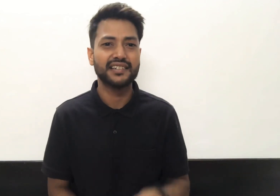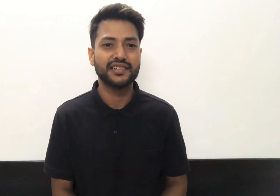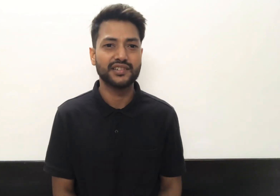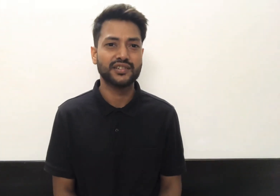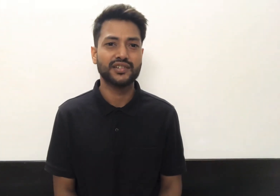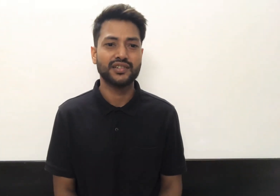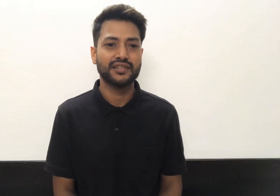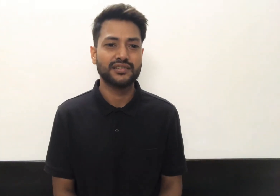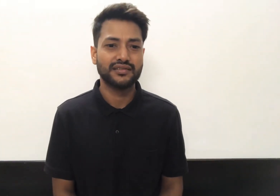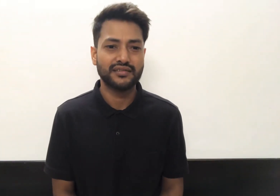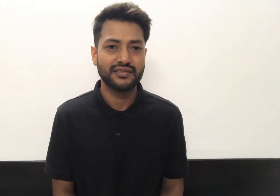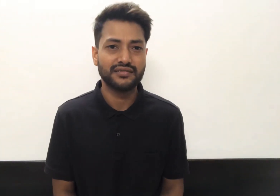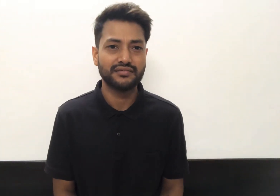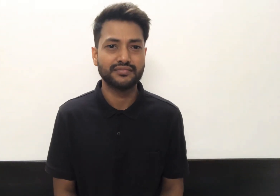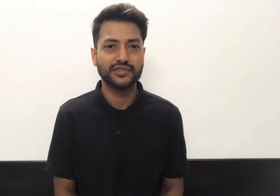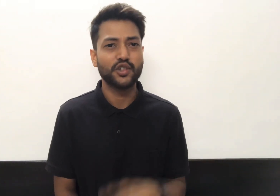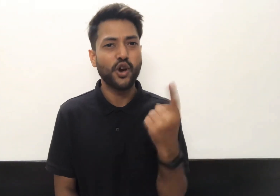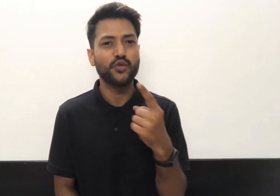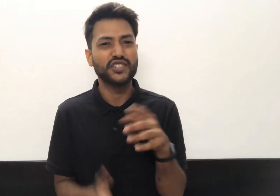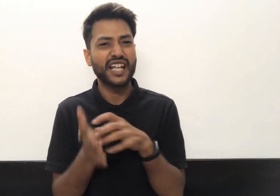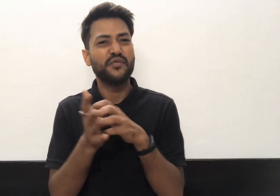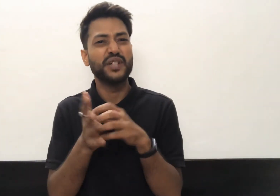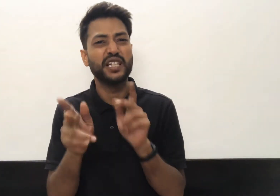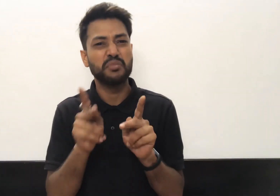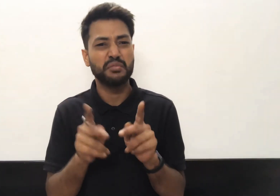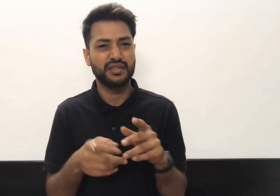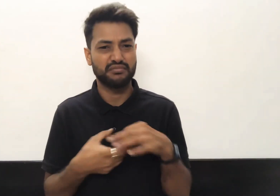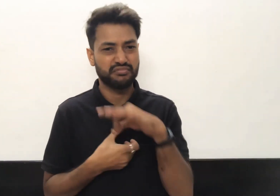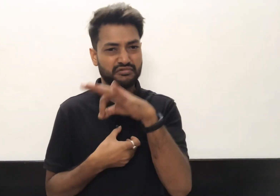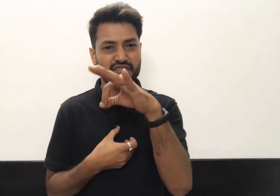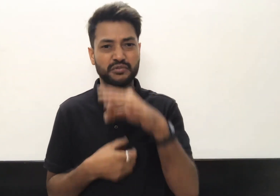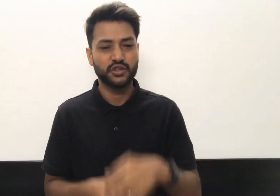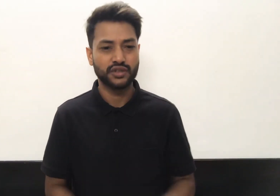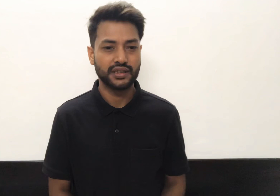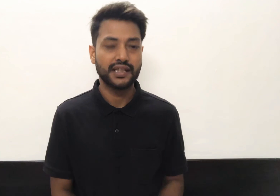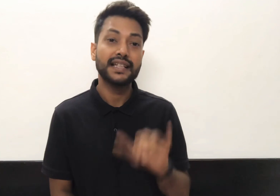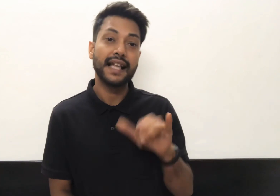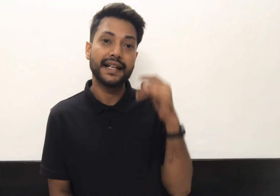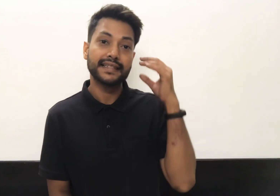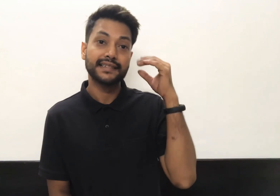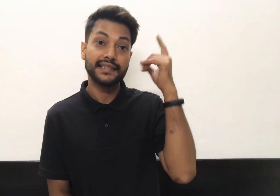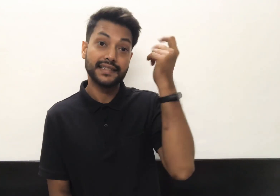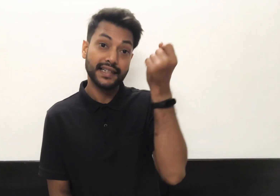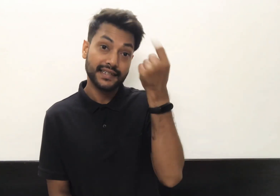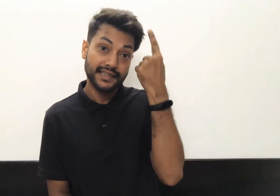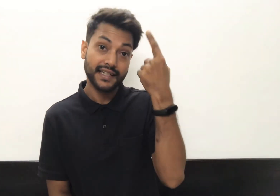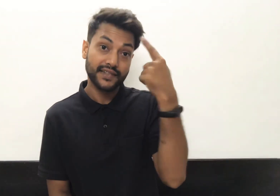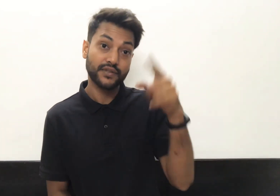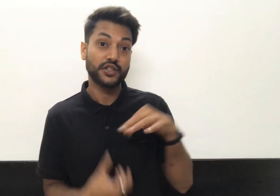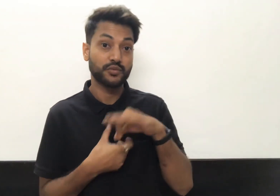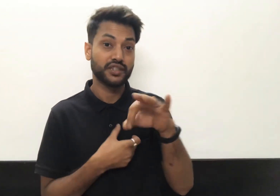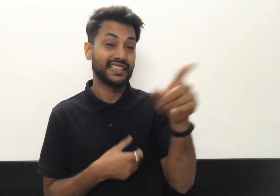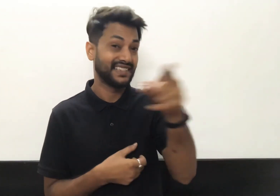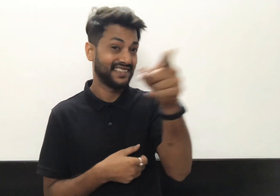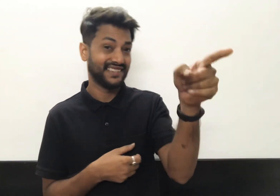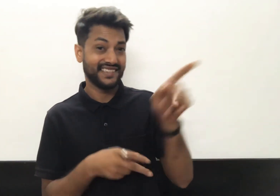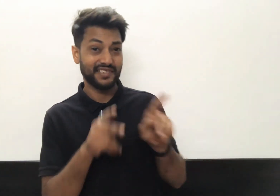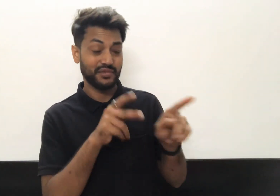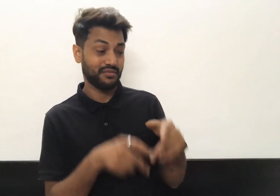slinking around like that. That is our understanding of spirituality. These guys looking like soldiers.